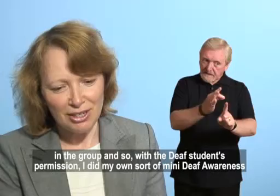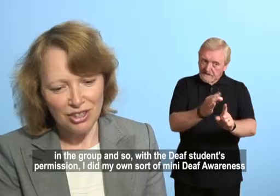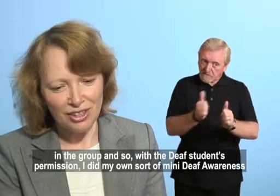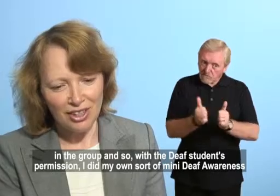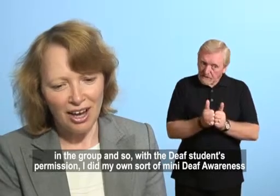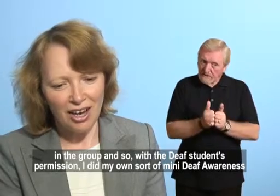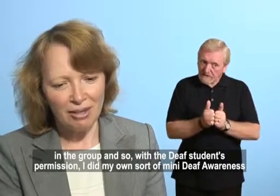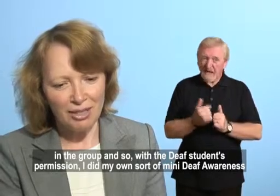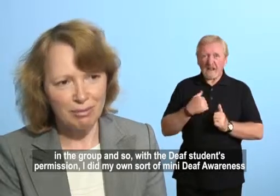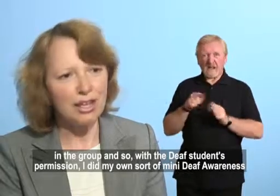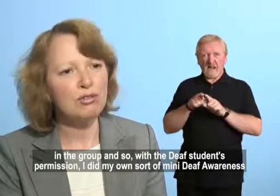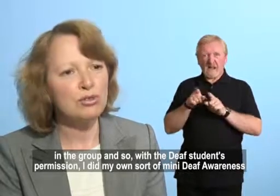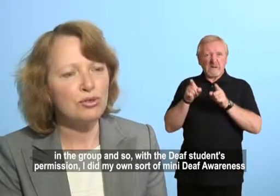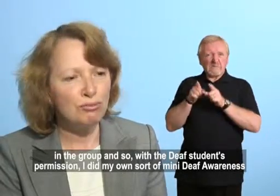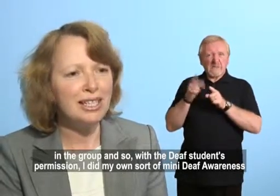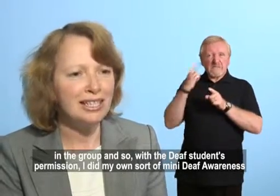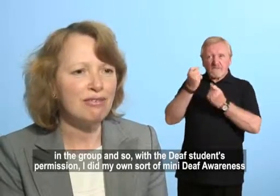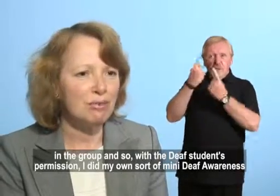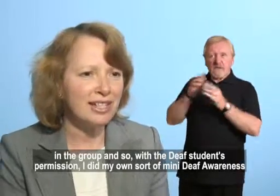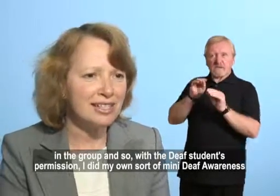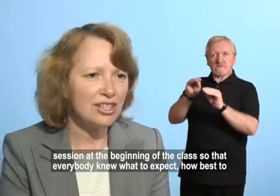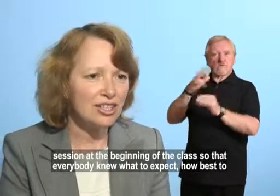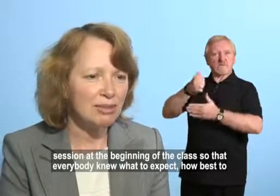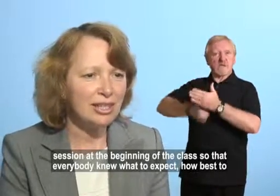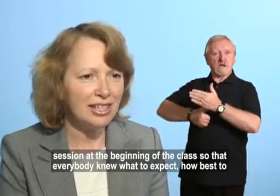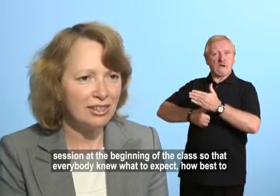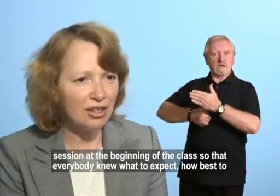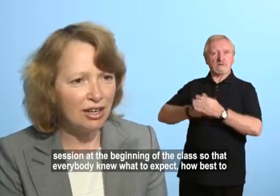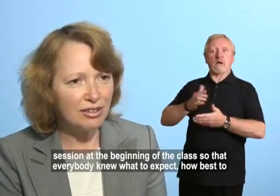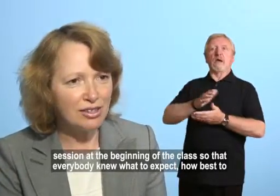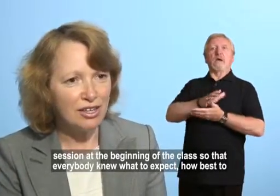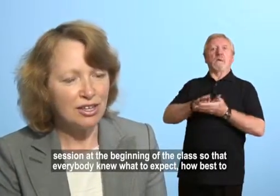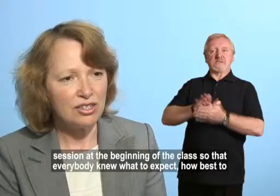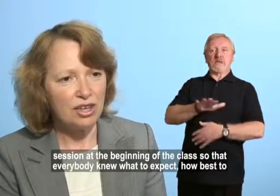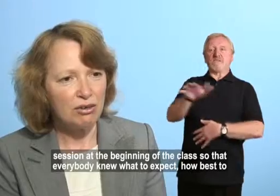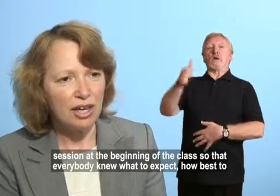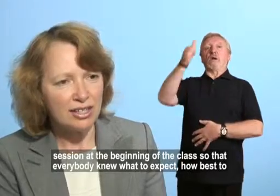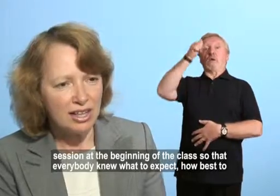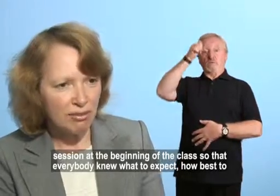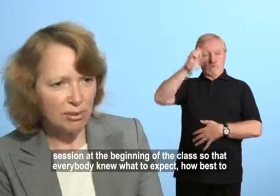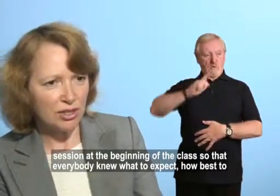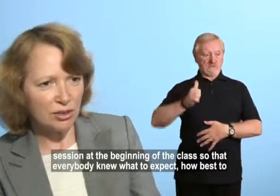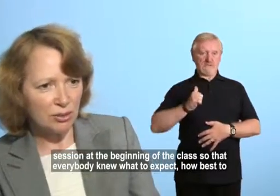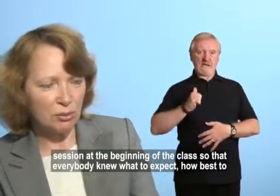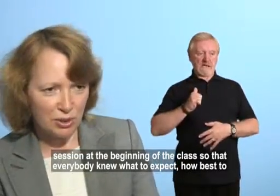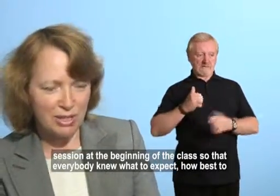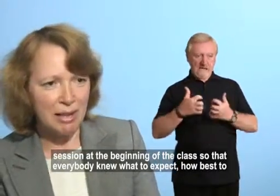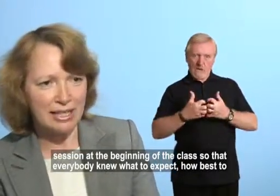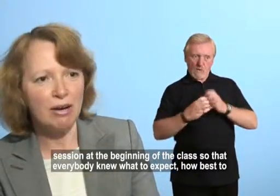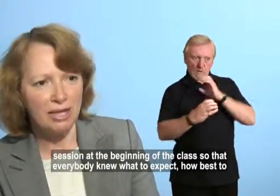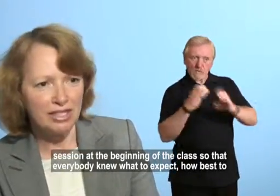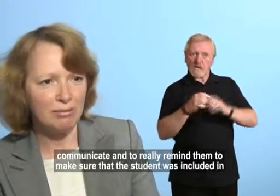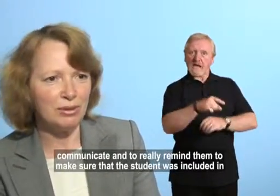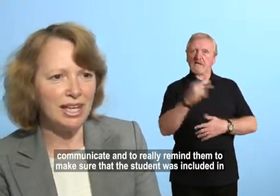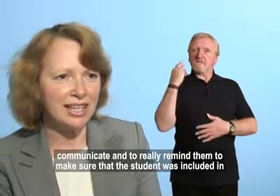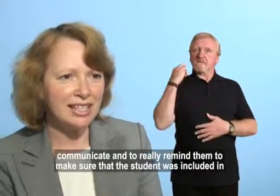students' permission, I did my own sort of mini deaf awareness session at the beginning of the class, so that everybody knew what to expect,